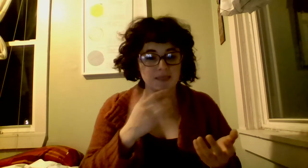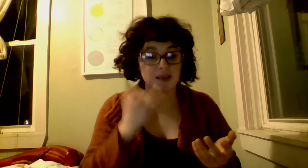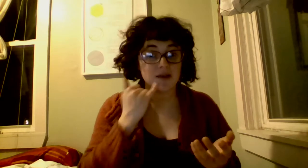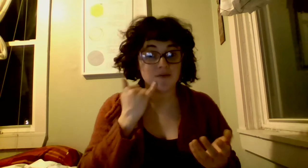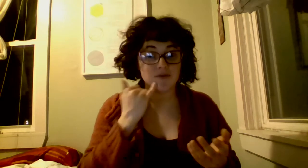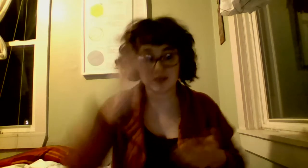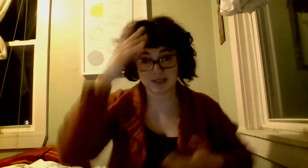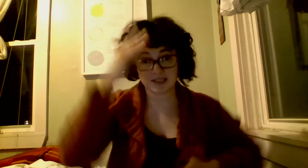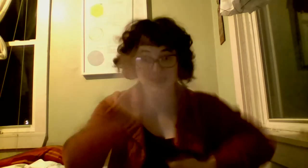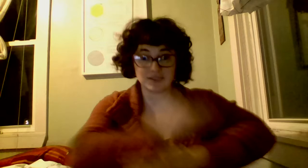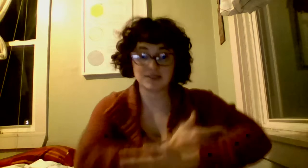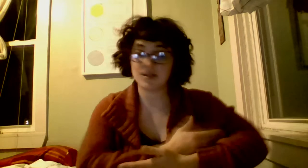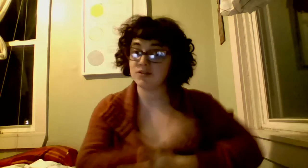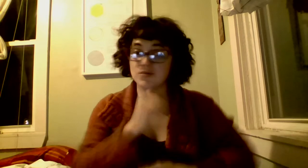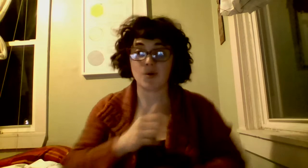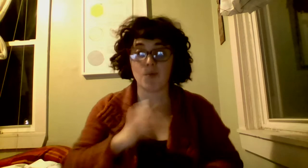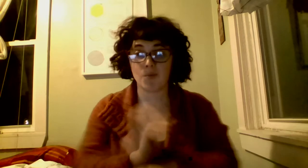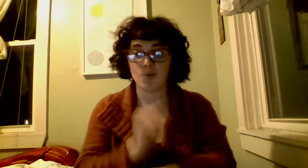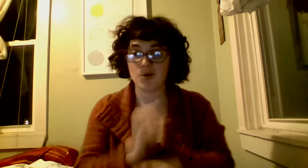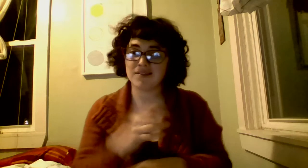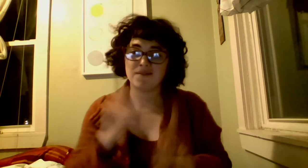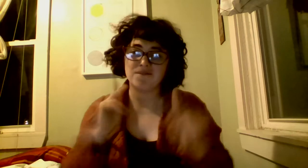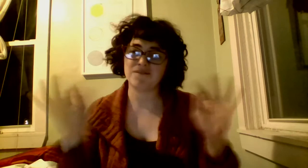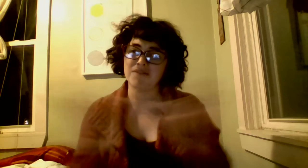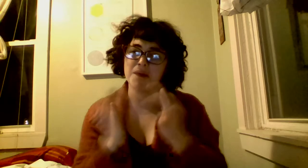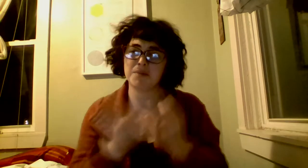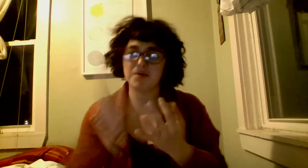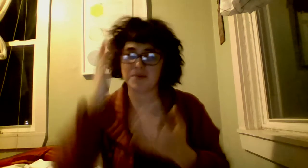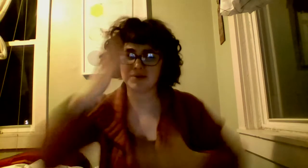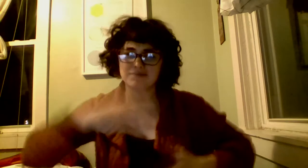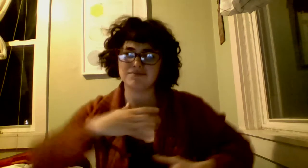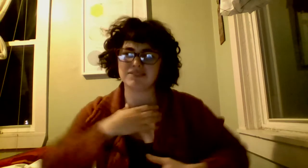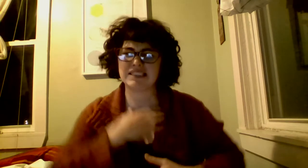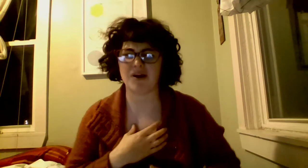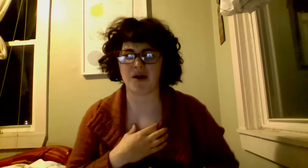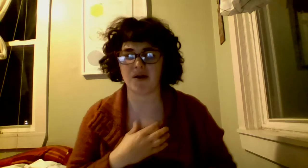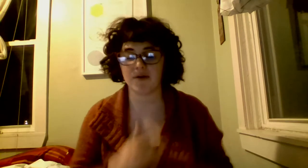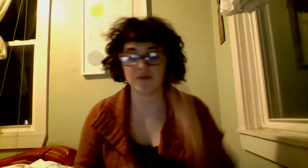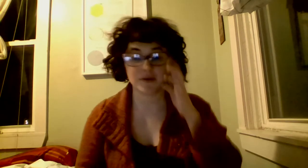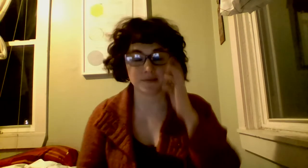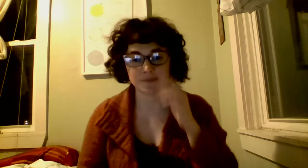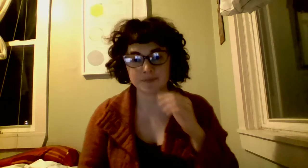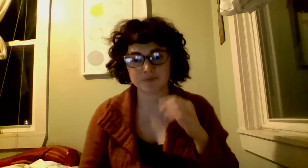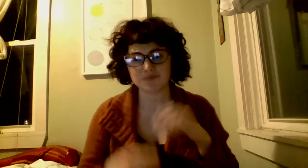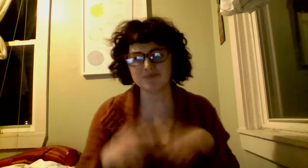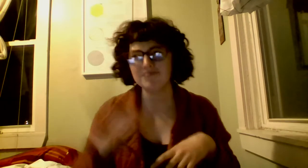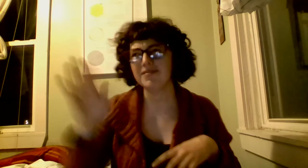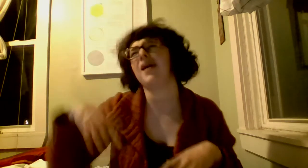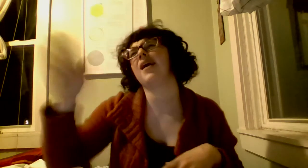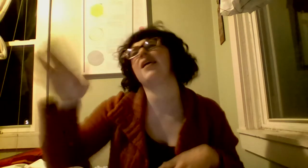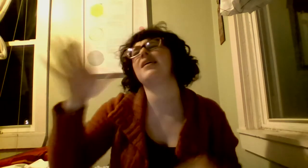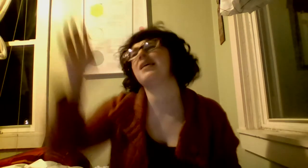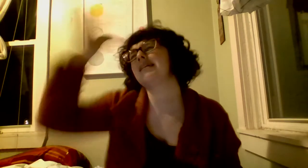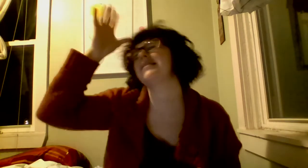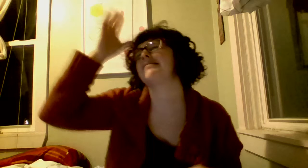you guys got to work. And they're like, no, Dad, you're just 60 years old, you know? You're not that old. You'll get better in no time. We